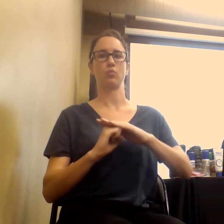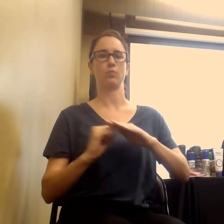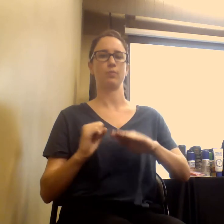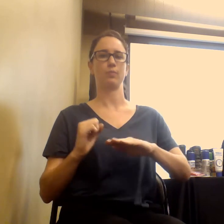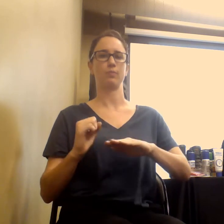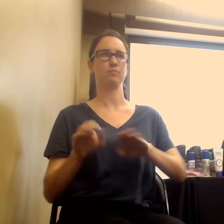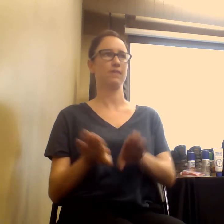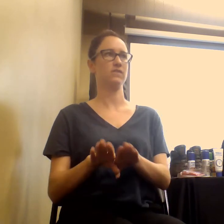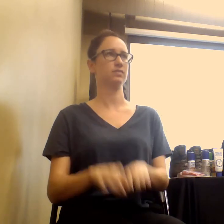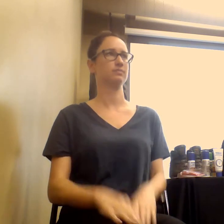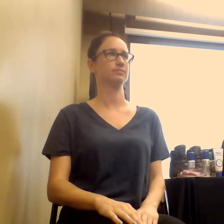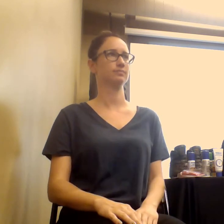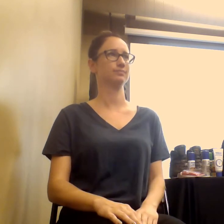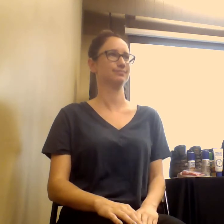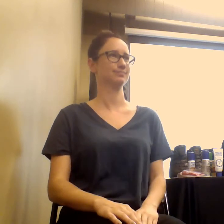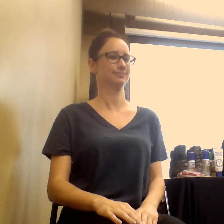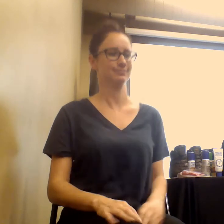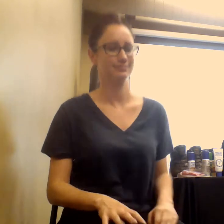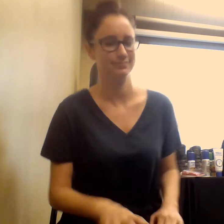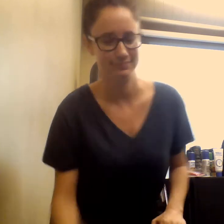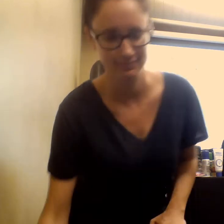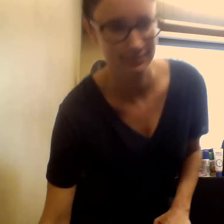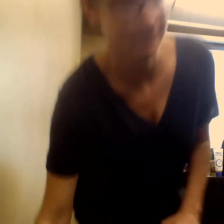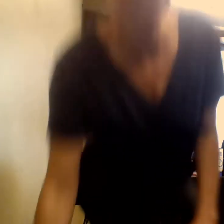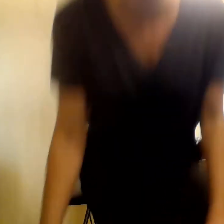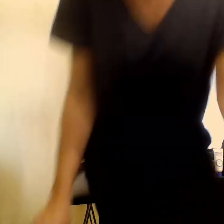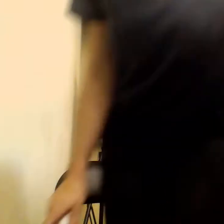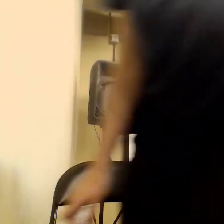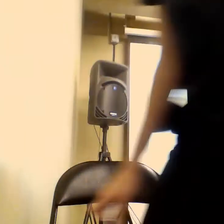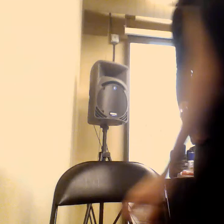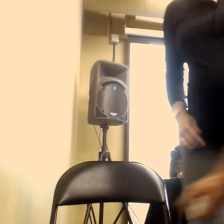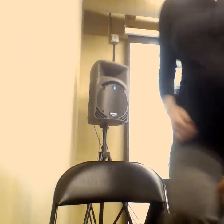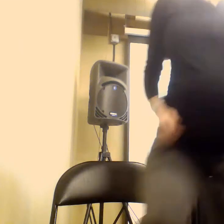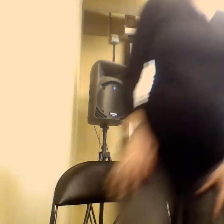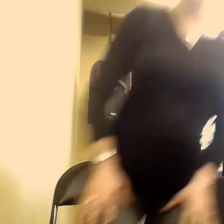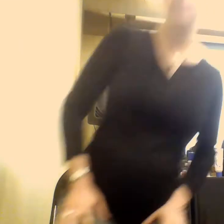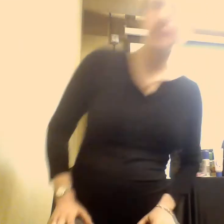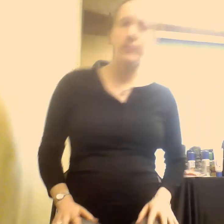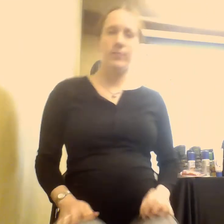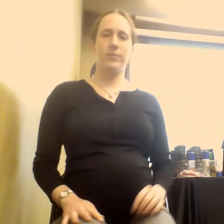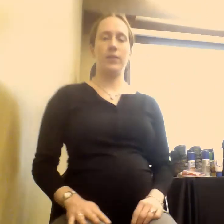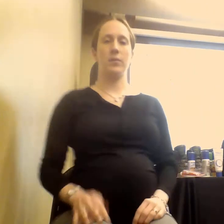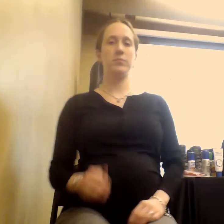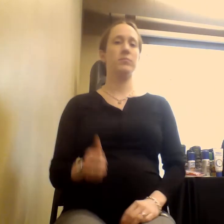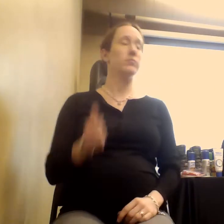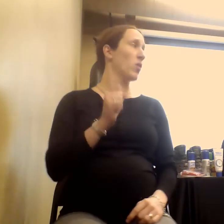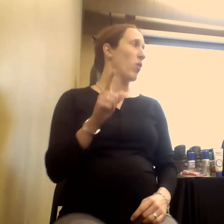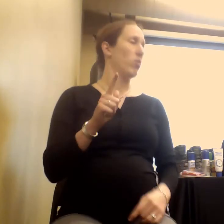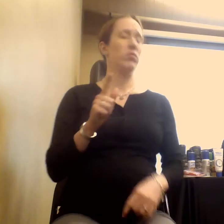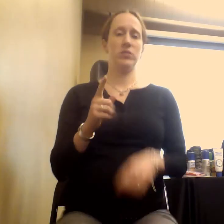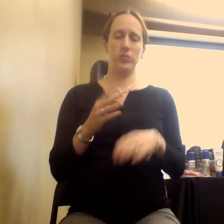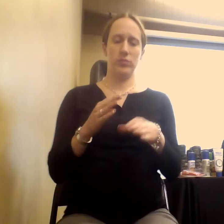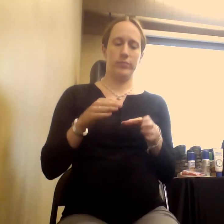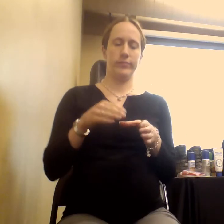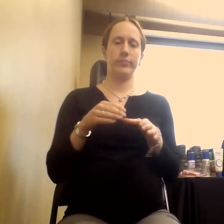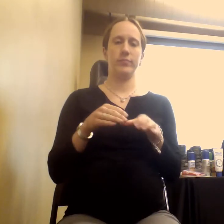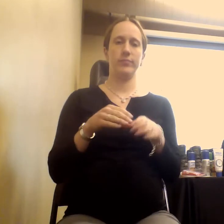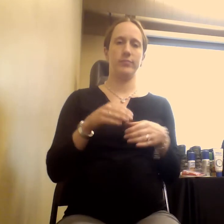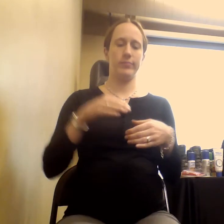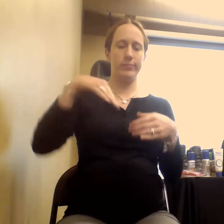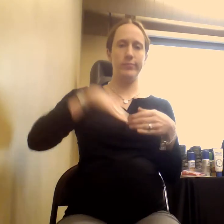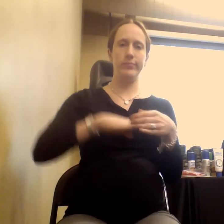all of these are a little different. And I'm not gonna go into big detail here, I'm just gonna show you that this one, you can see it wants to fit a